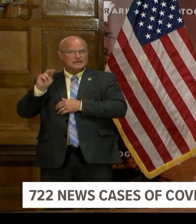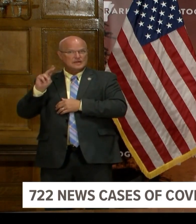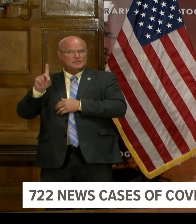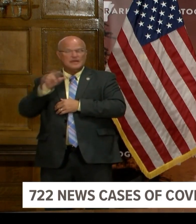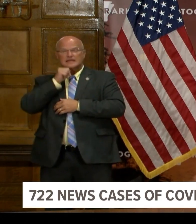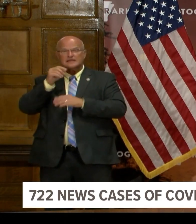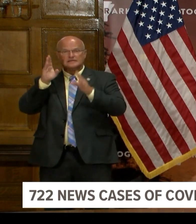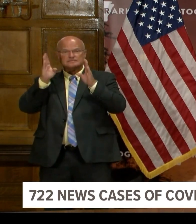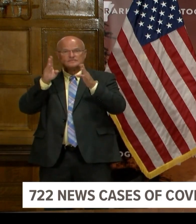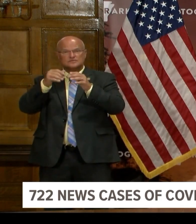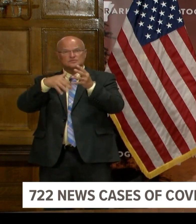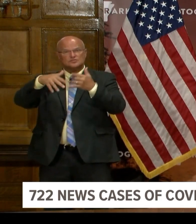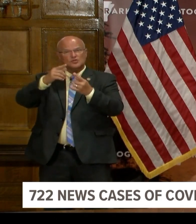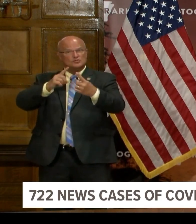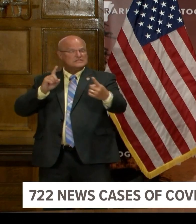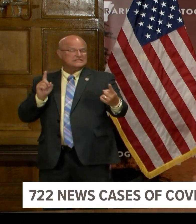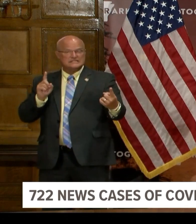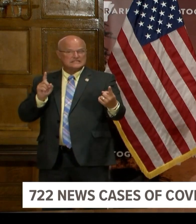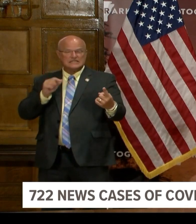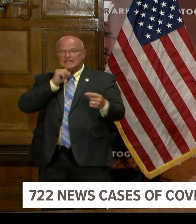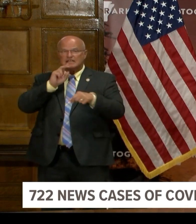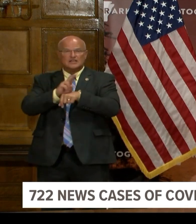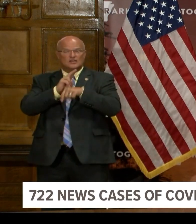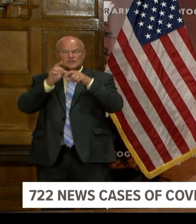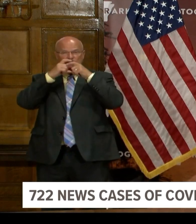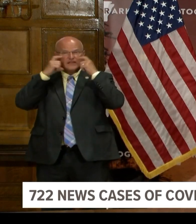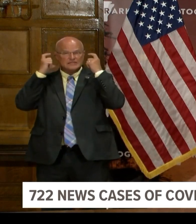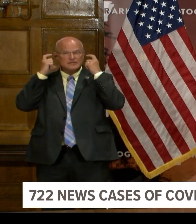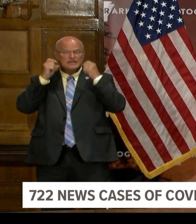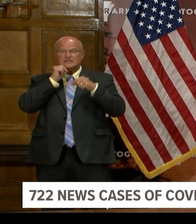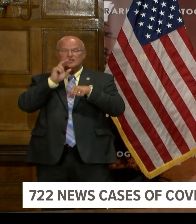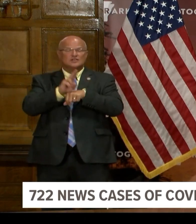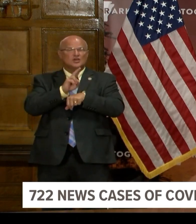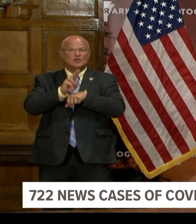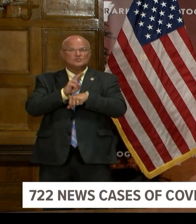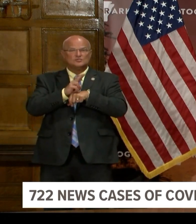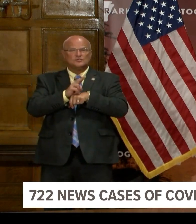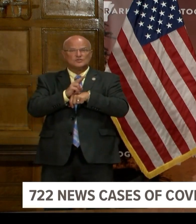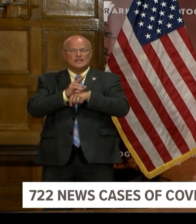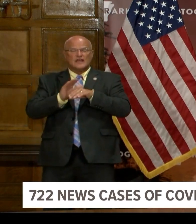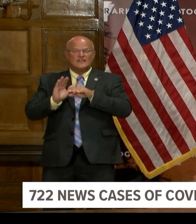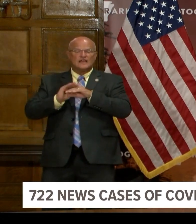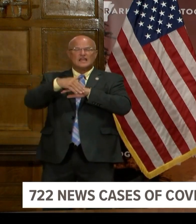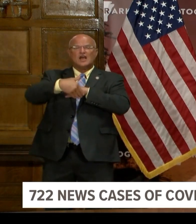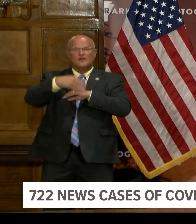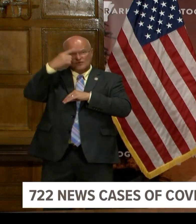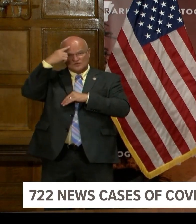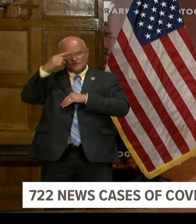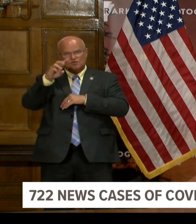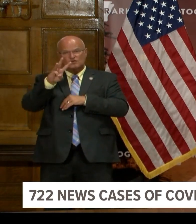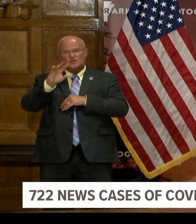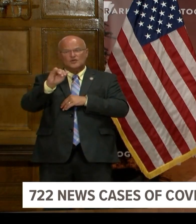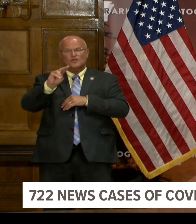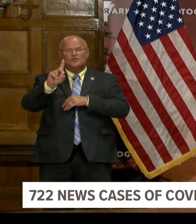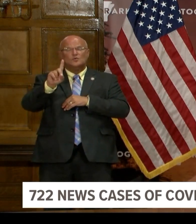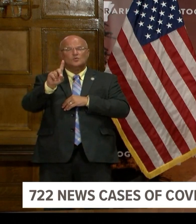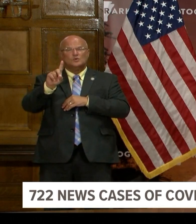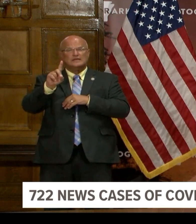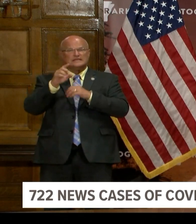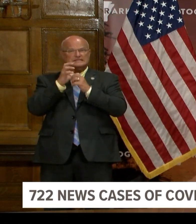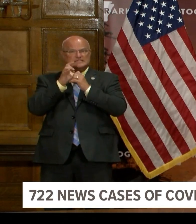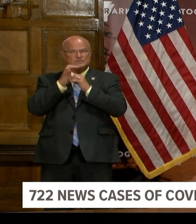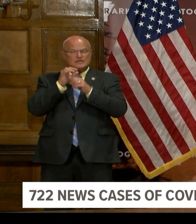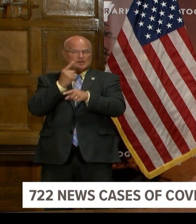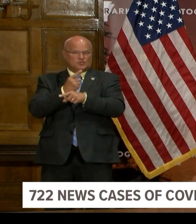to social distancing, not using face masks, and not using the covers necessary for their wind instruments that is